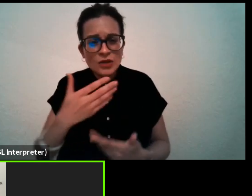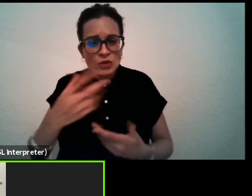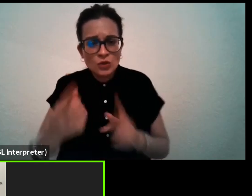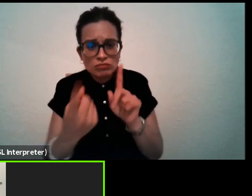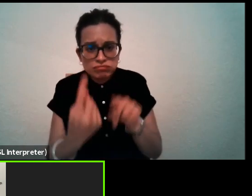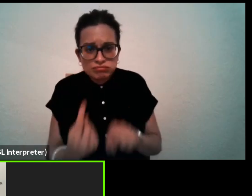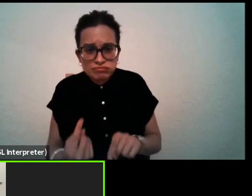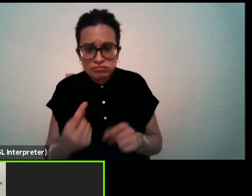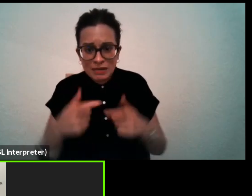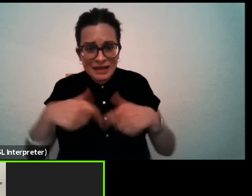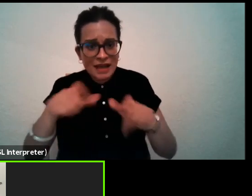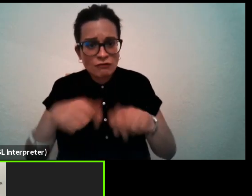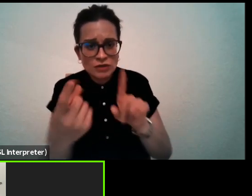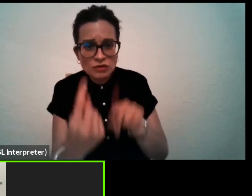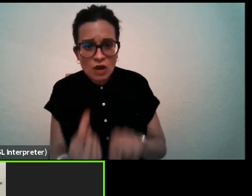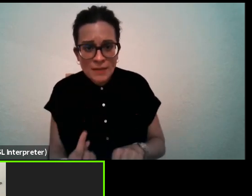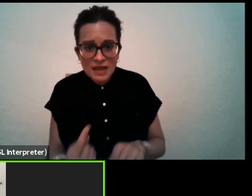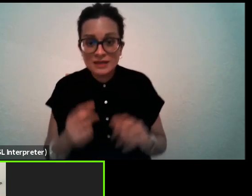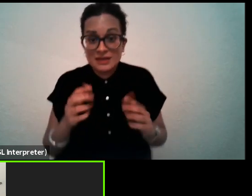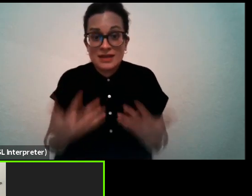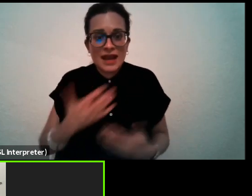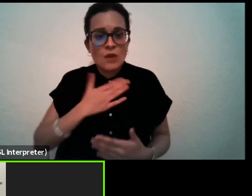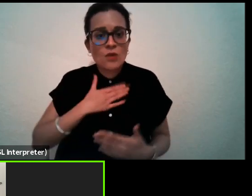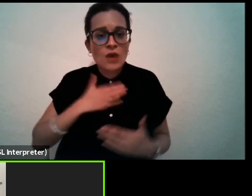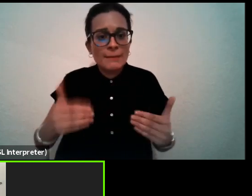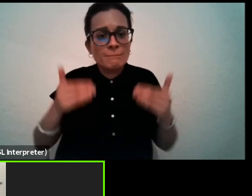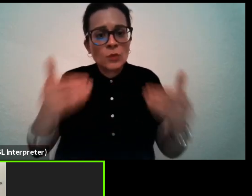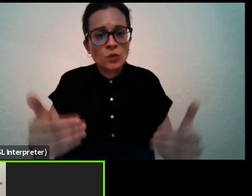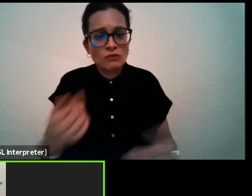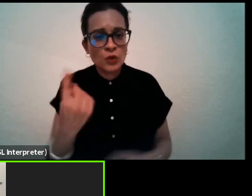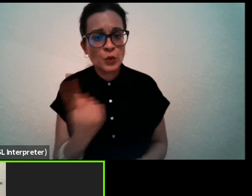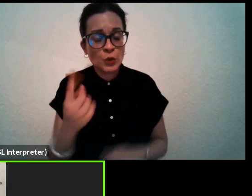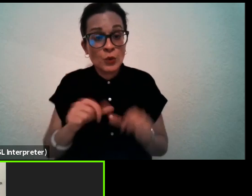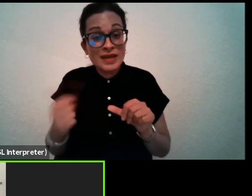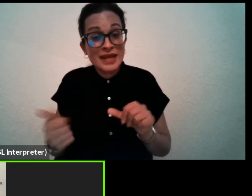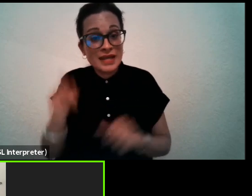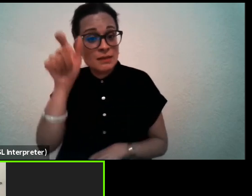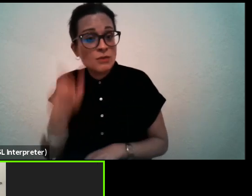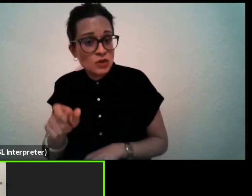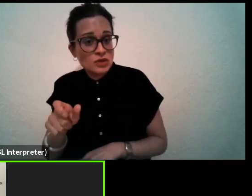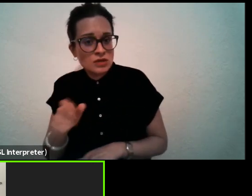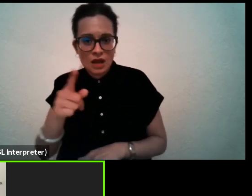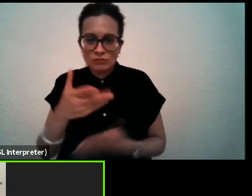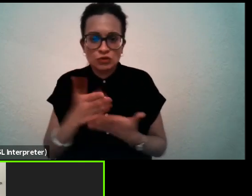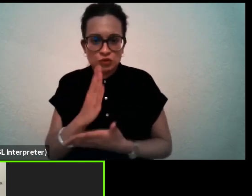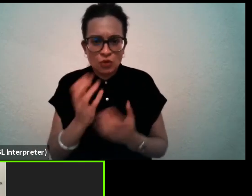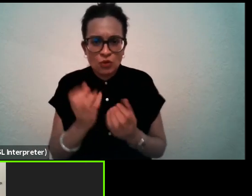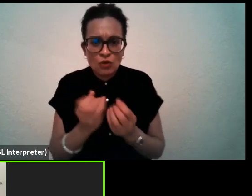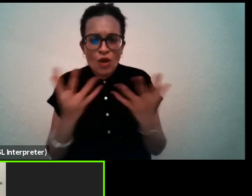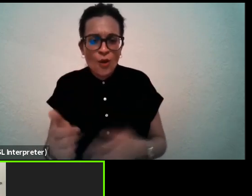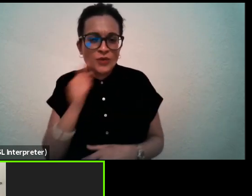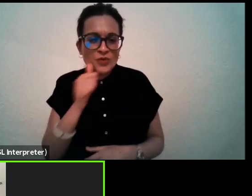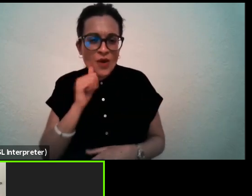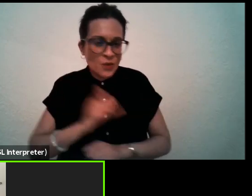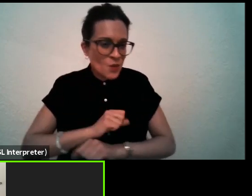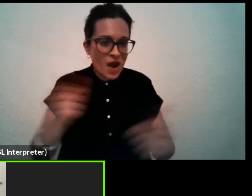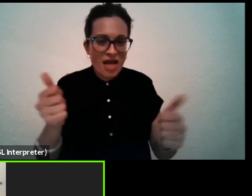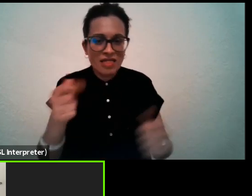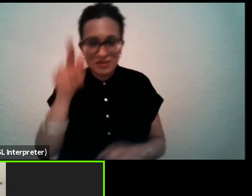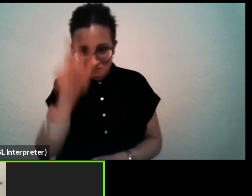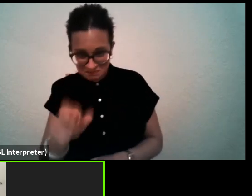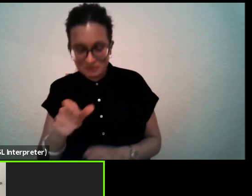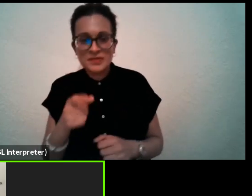in. I'd now like to move on to our next speaker, who I'm sure a lot of you know very well indeed.